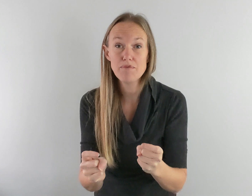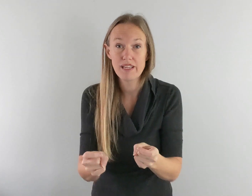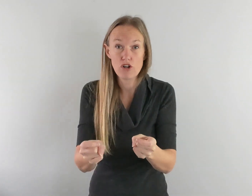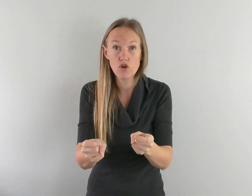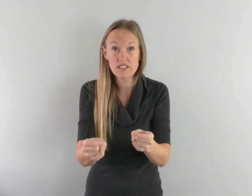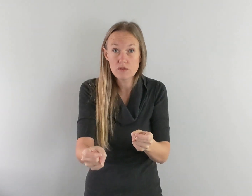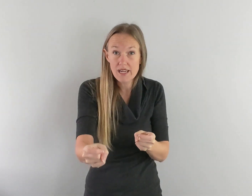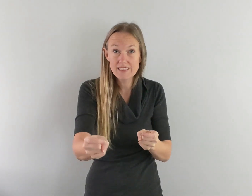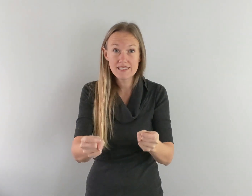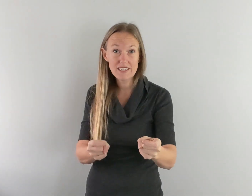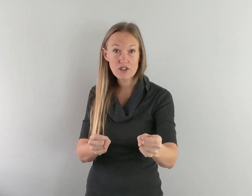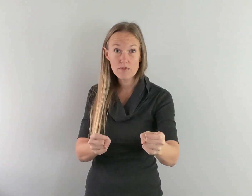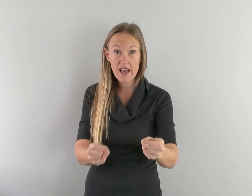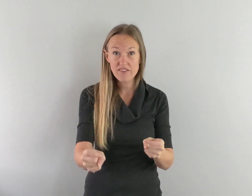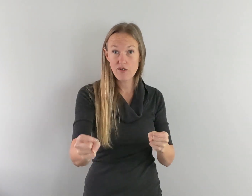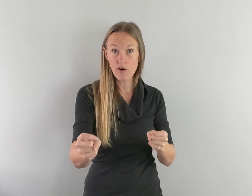like you're holding the reins, and then you're going back and forth.